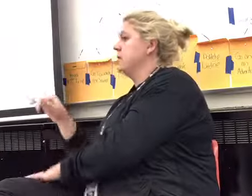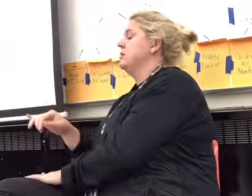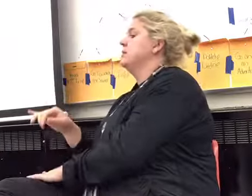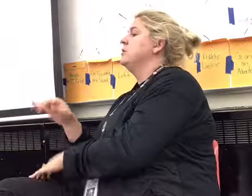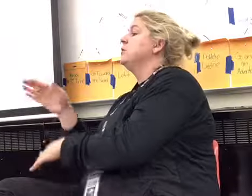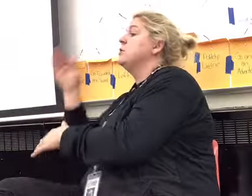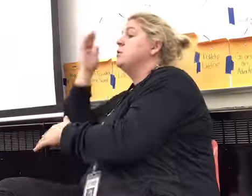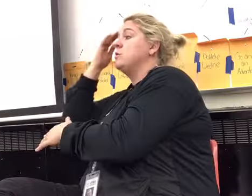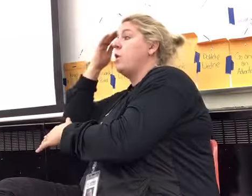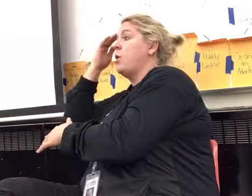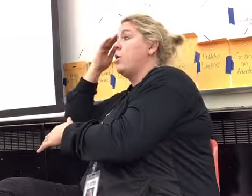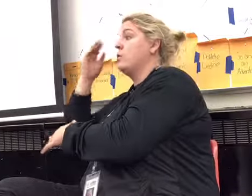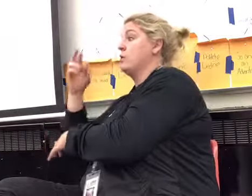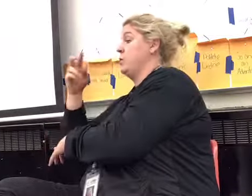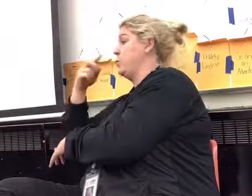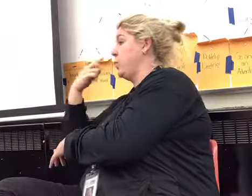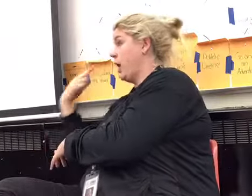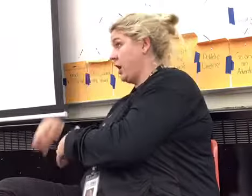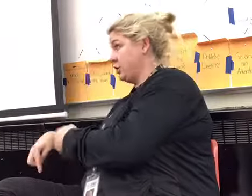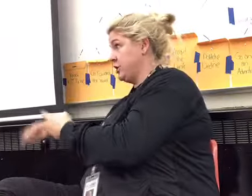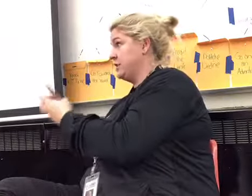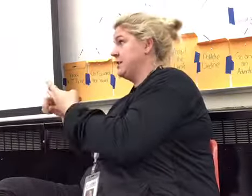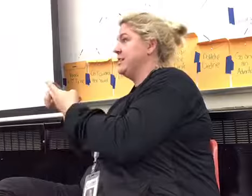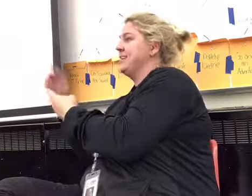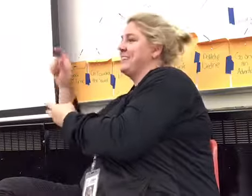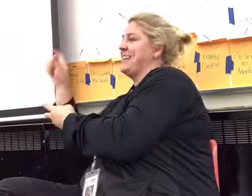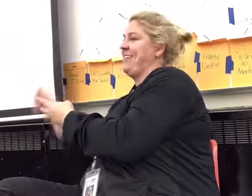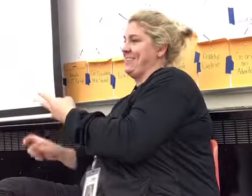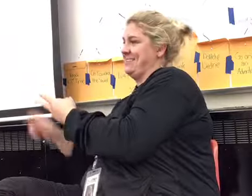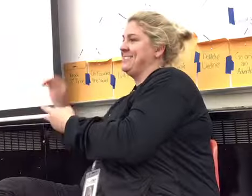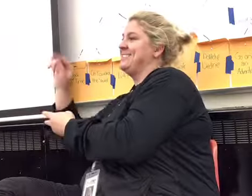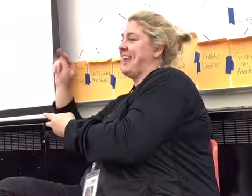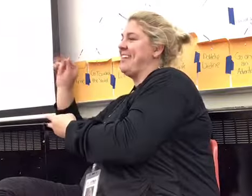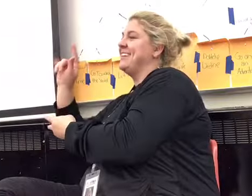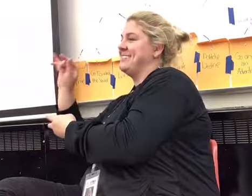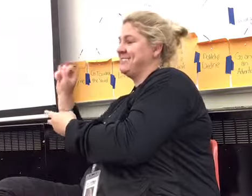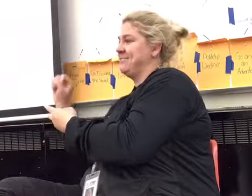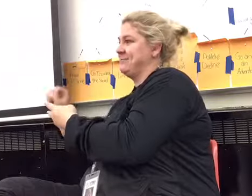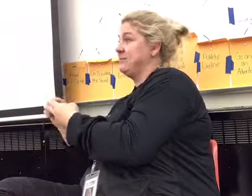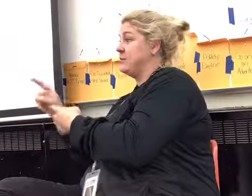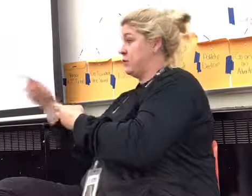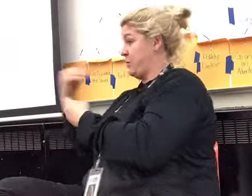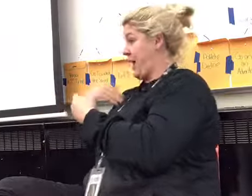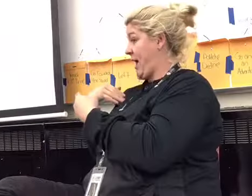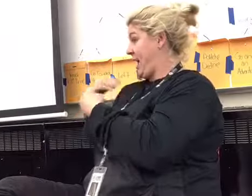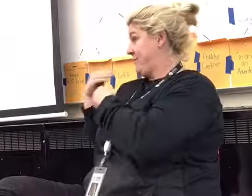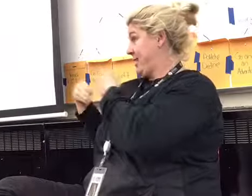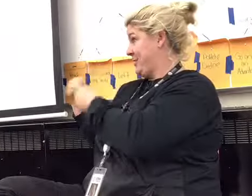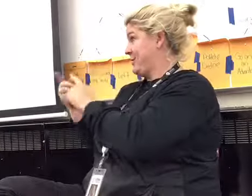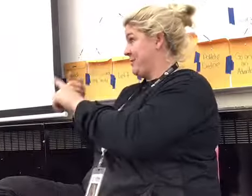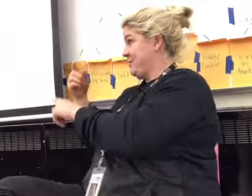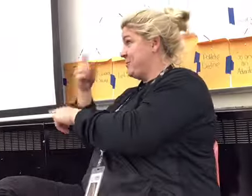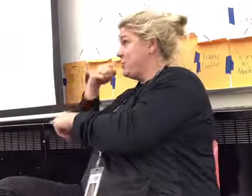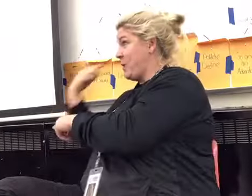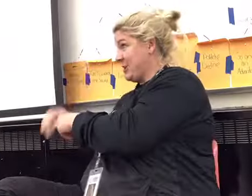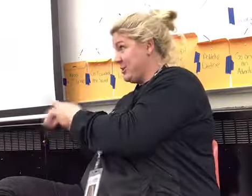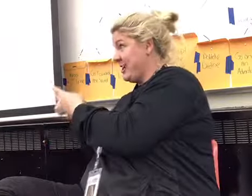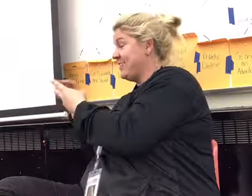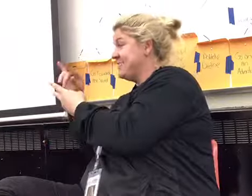that's going to be the Russians and the Italians. If you have any heritage that is Russian or Italian, they more than likely came